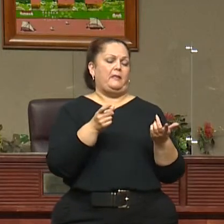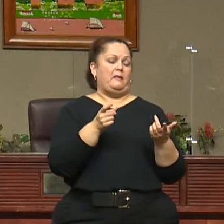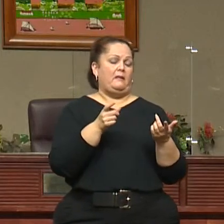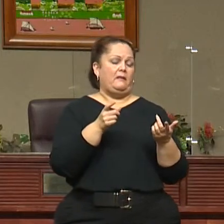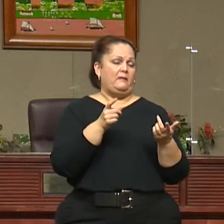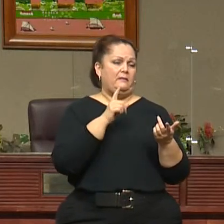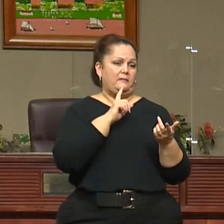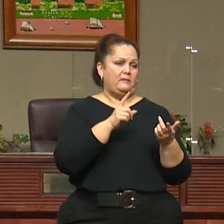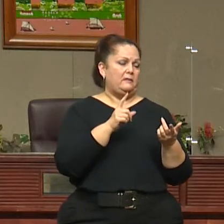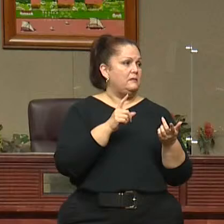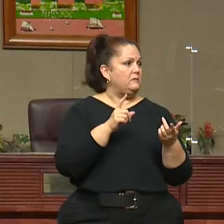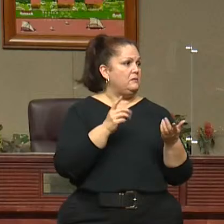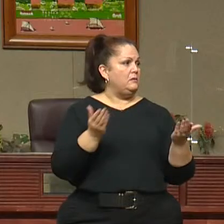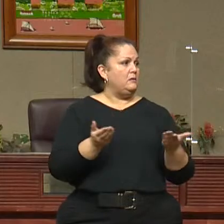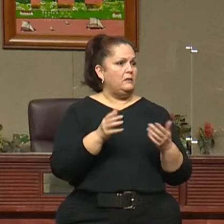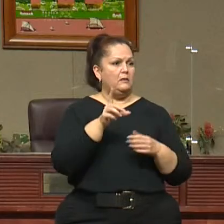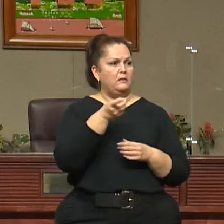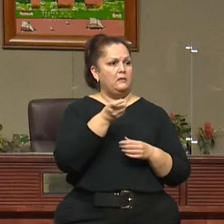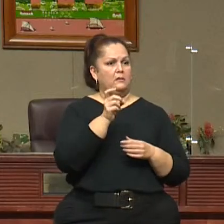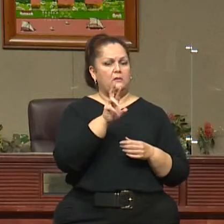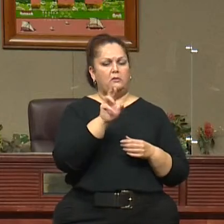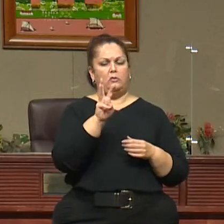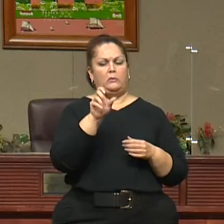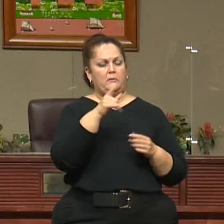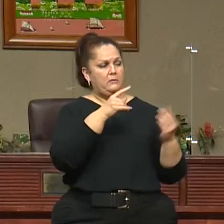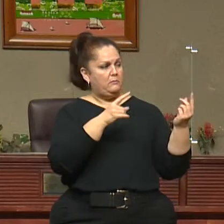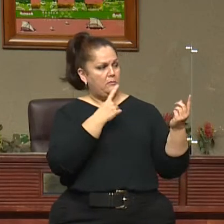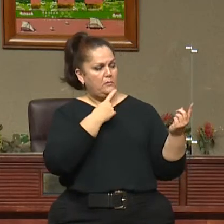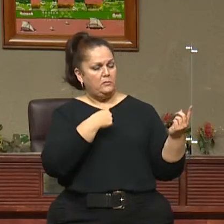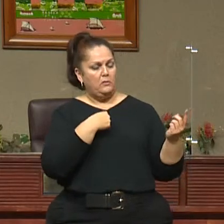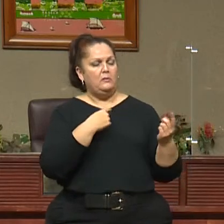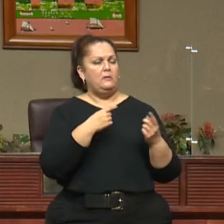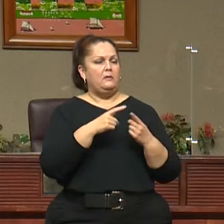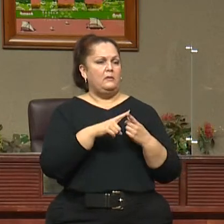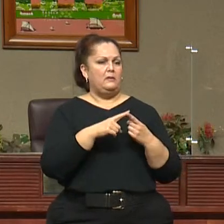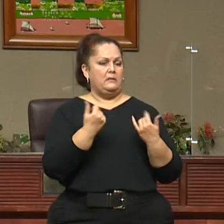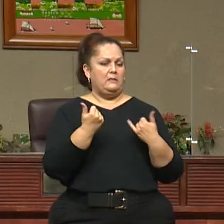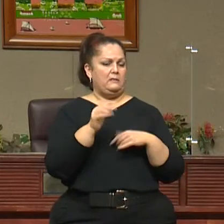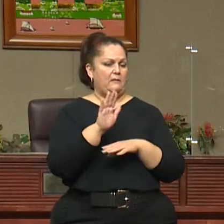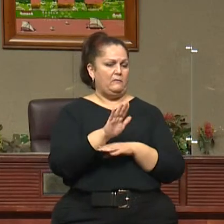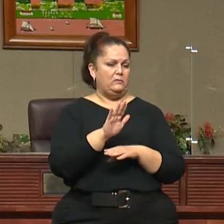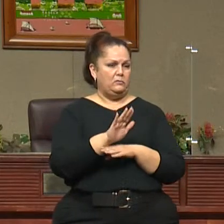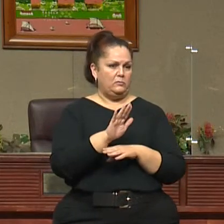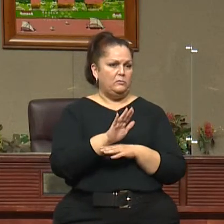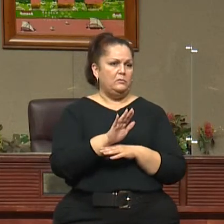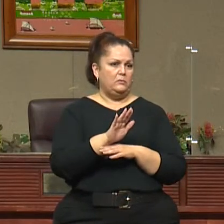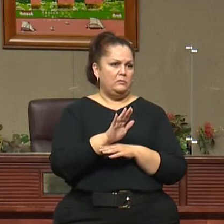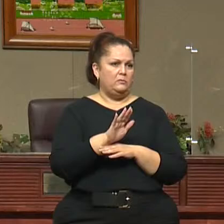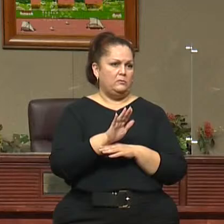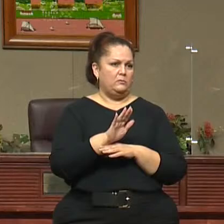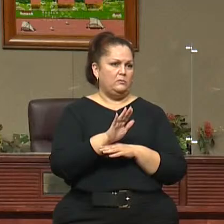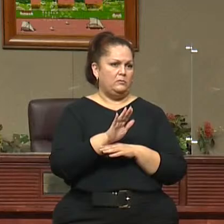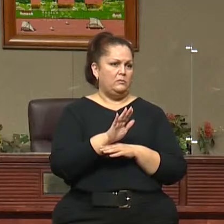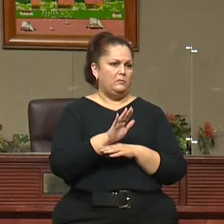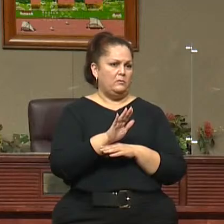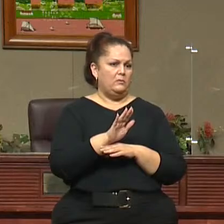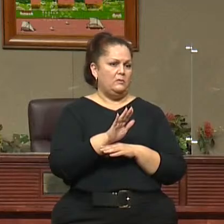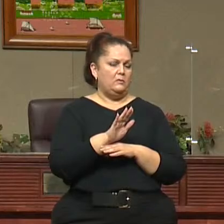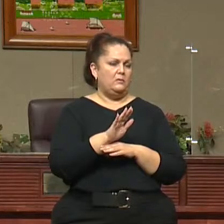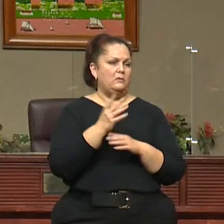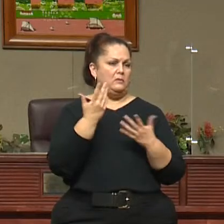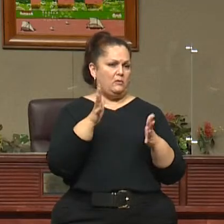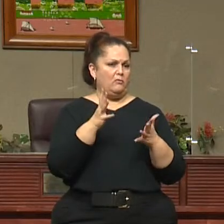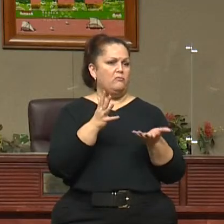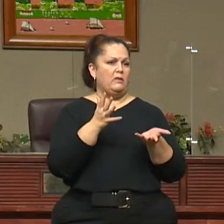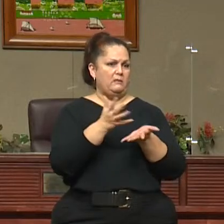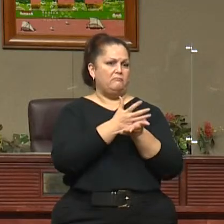fact, when I was here, Dr. Williamson shared with me that apparently this afternoon they reached the capacity of